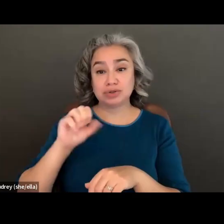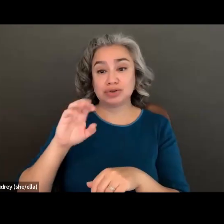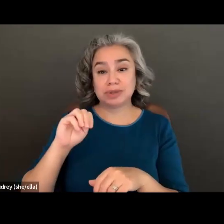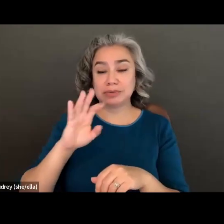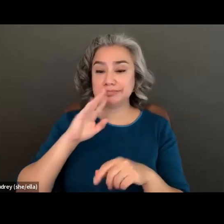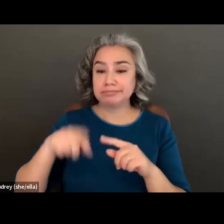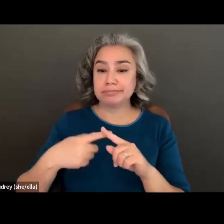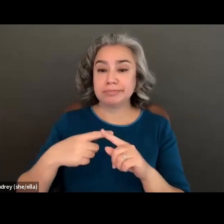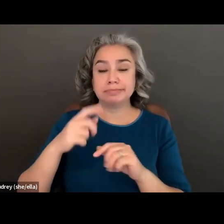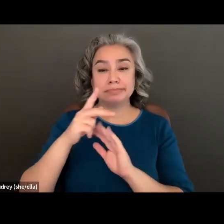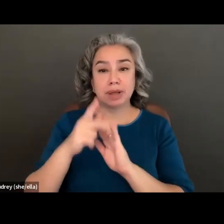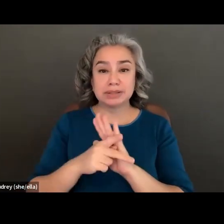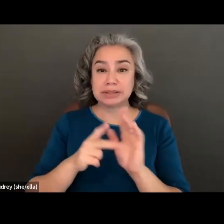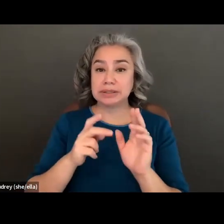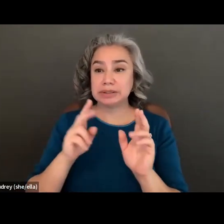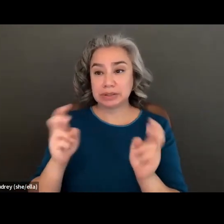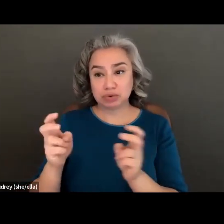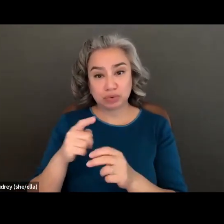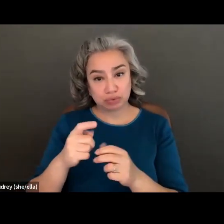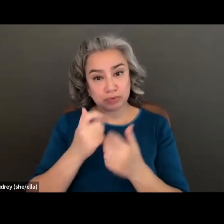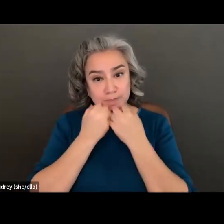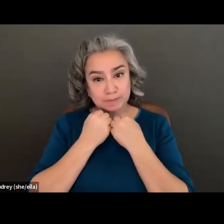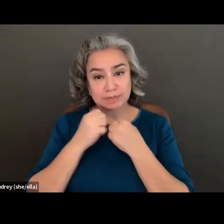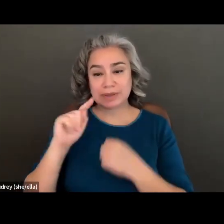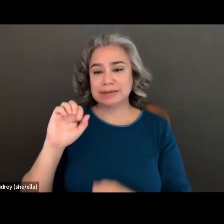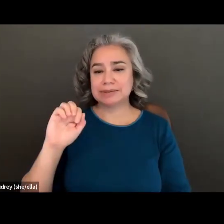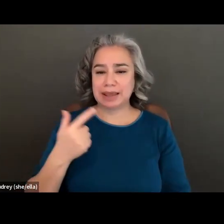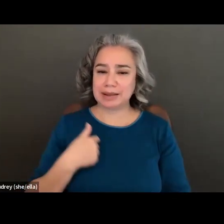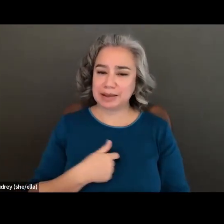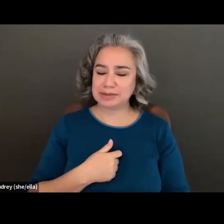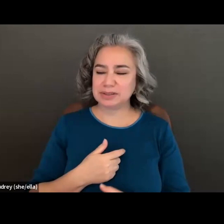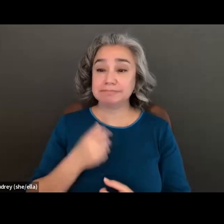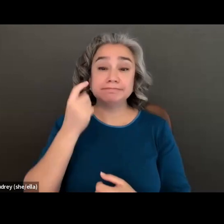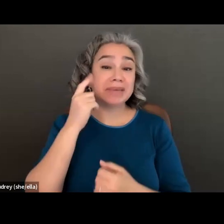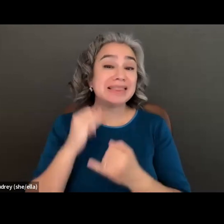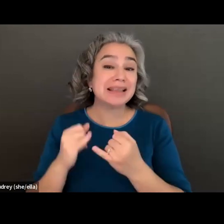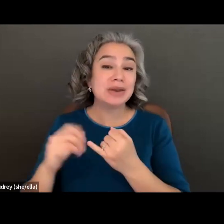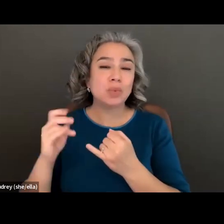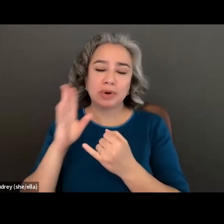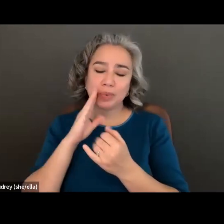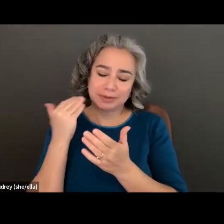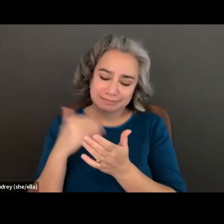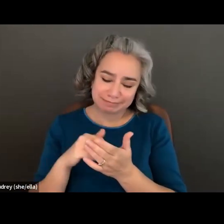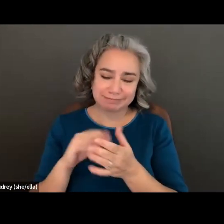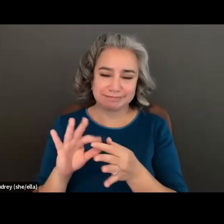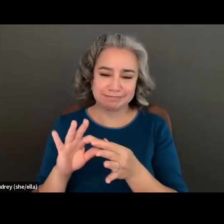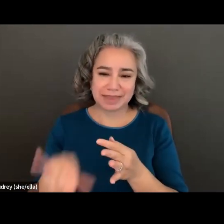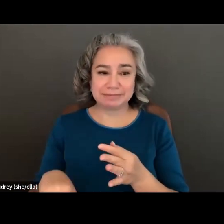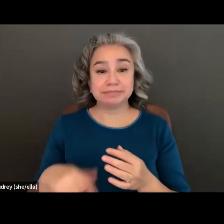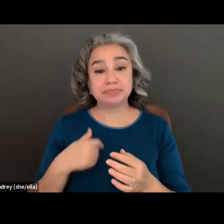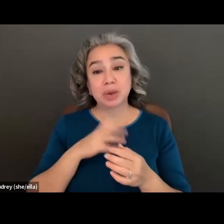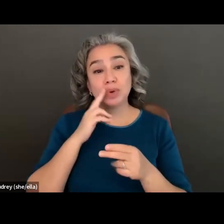about a policy issue you care about, and tag us. We'll mention that again at the end. So now I'm going to briefly introduce our